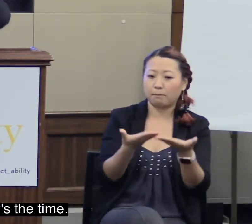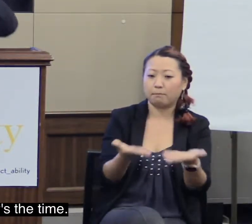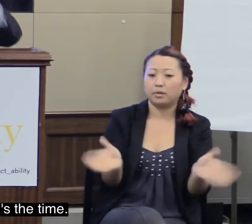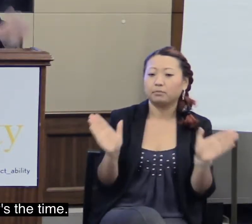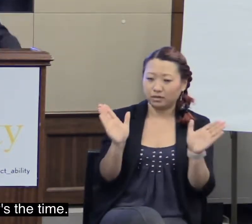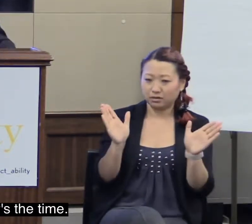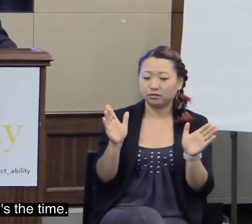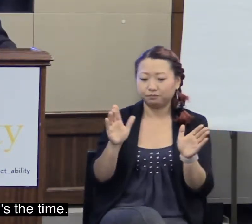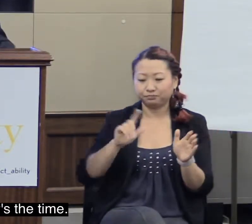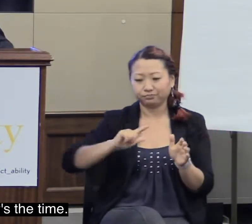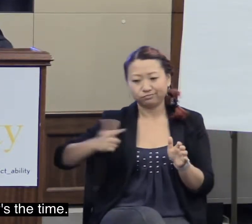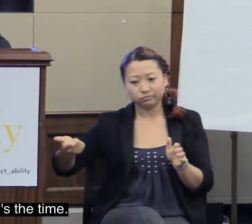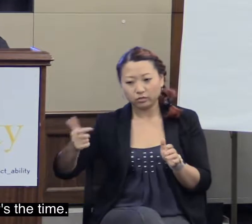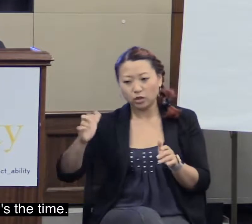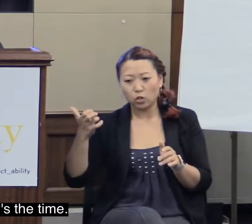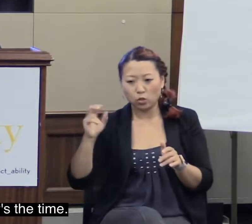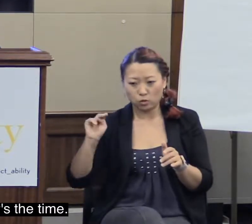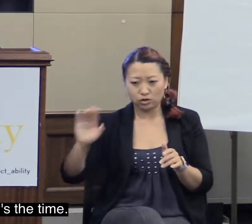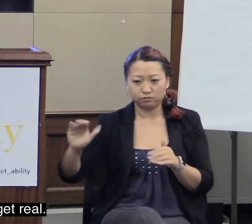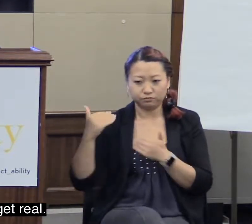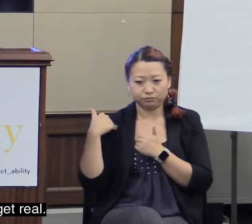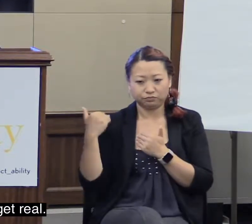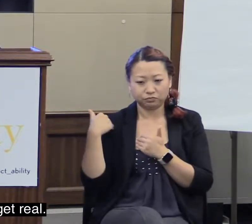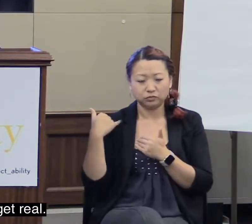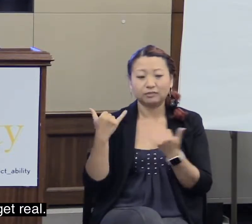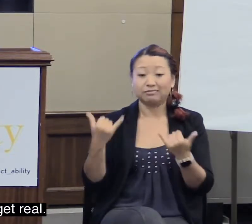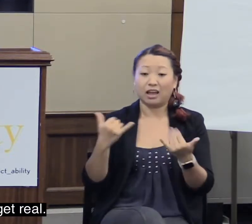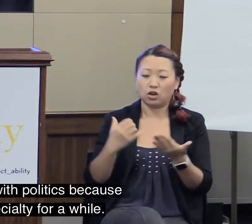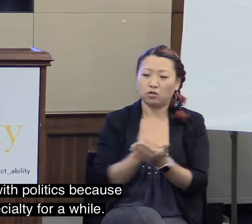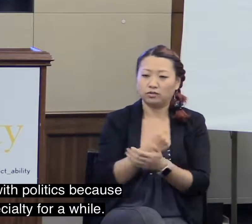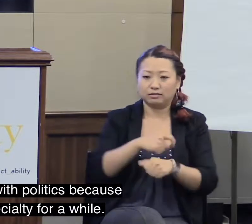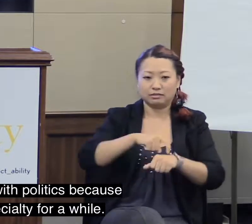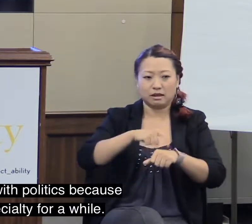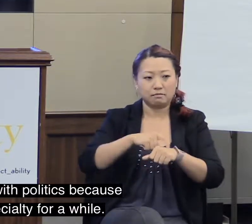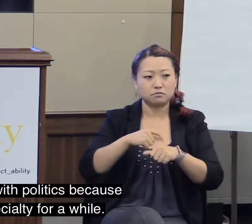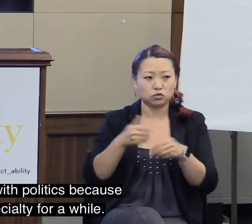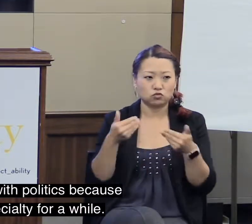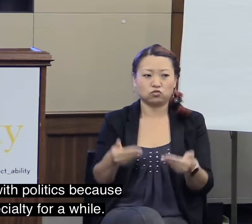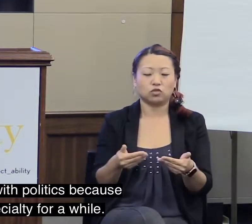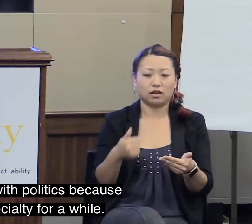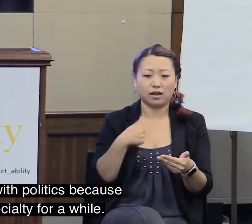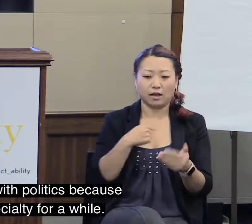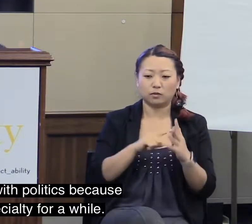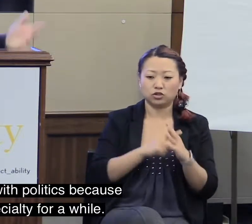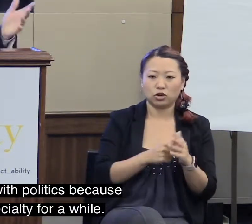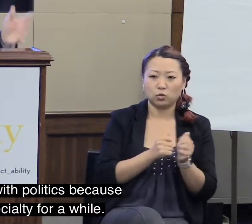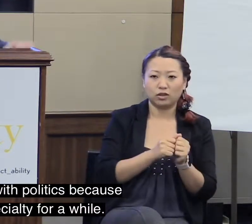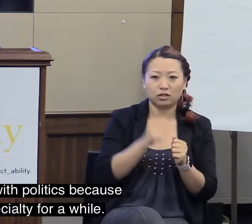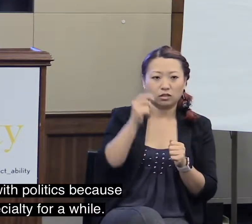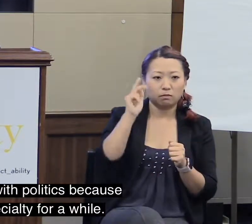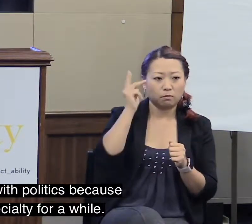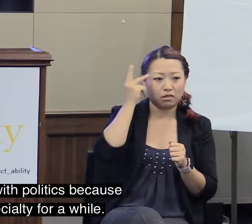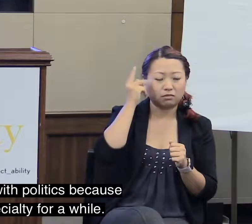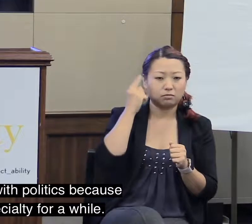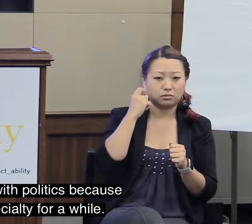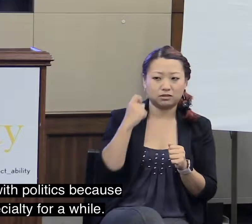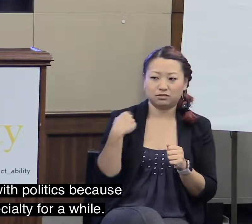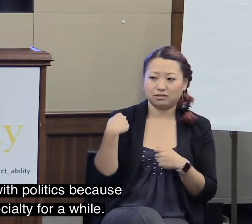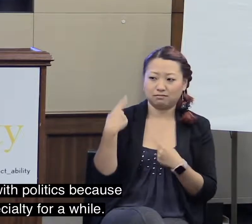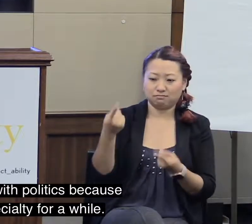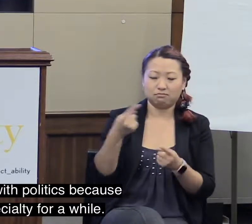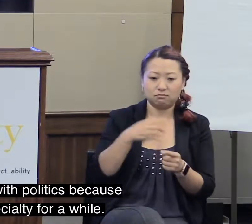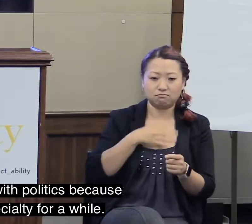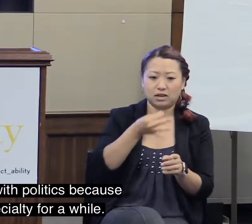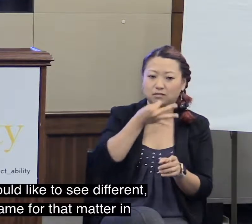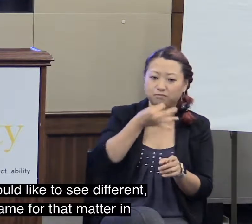now's the time. So let's get real. I'm going to start off with politics because that's been my specialty for a